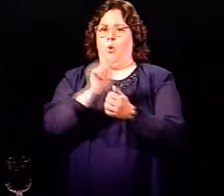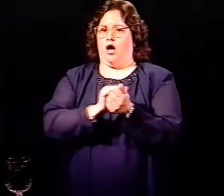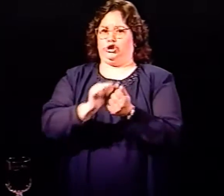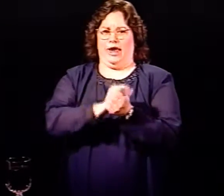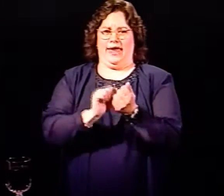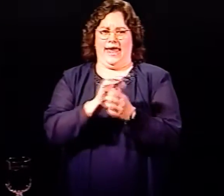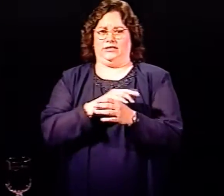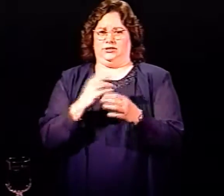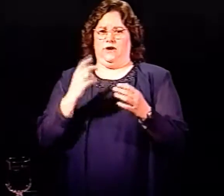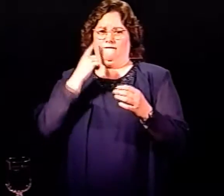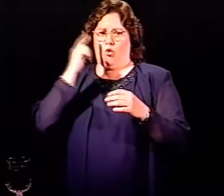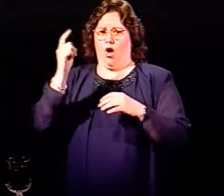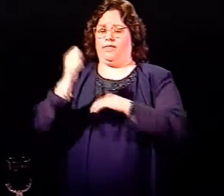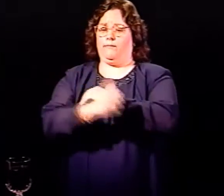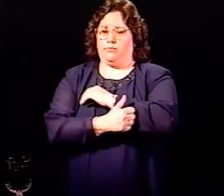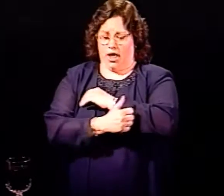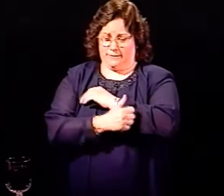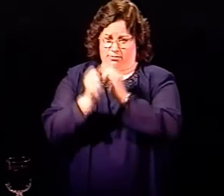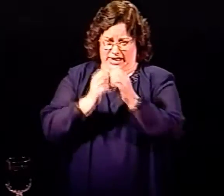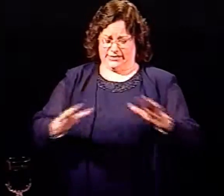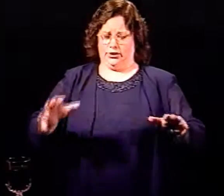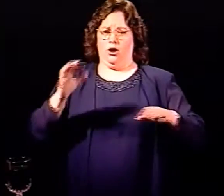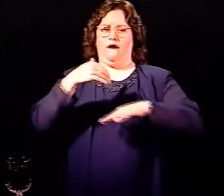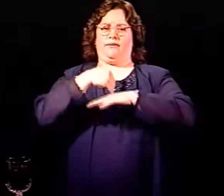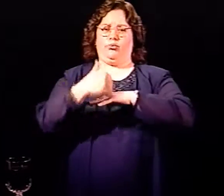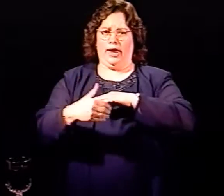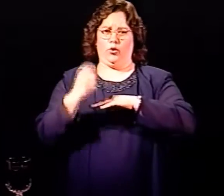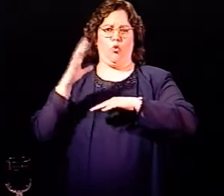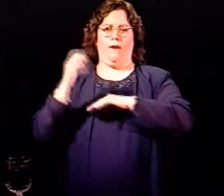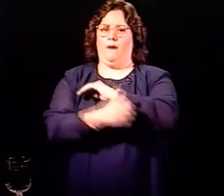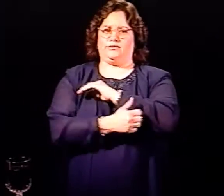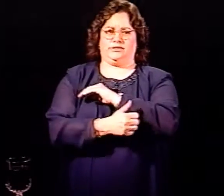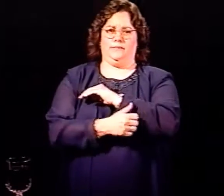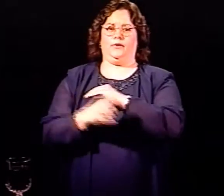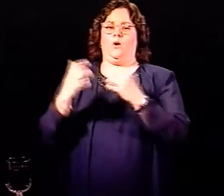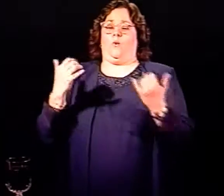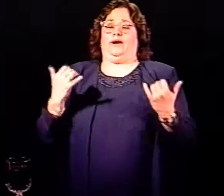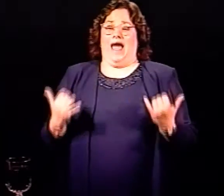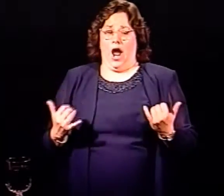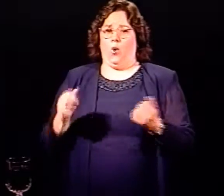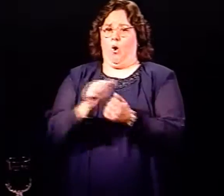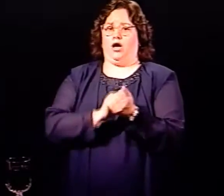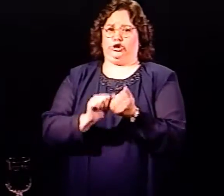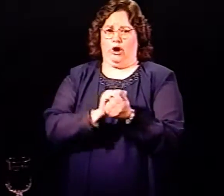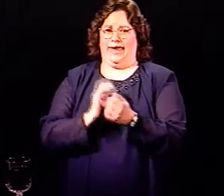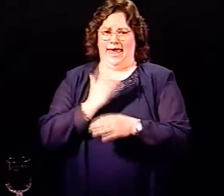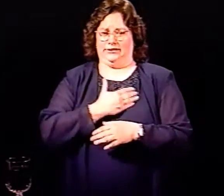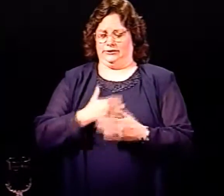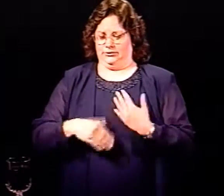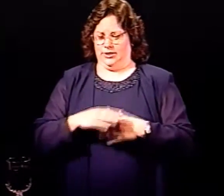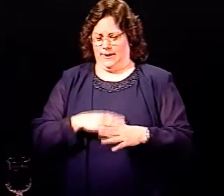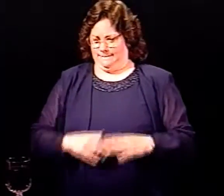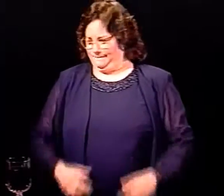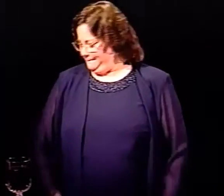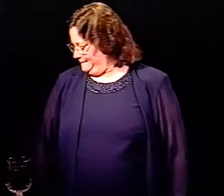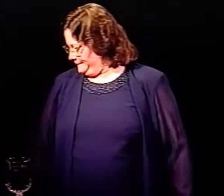hands for the blessing of the bread or matzah. We now wash our hands.